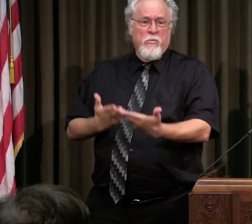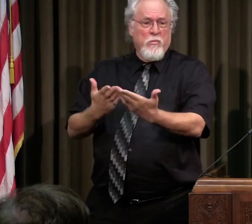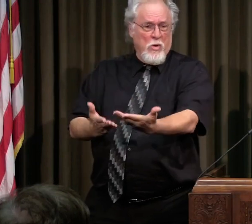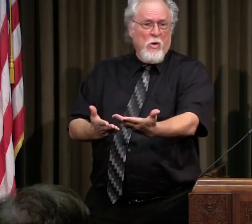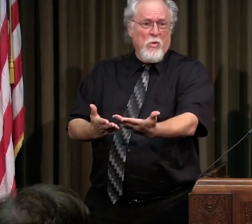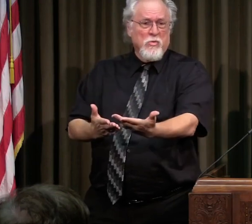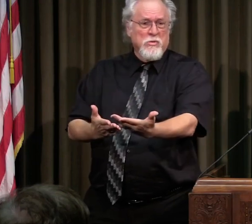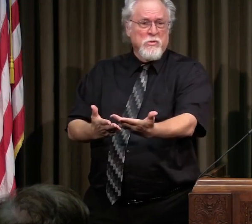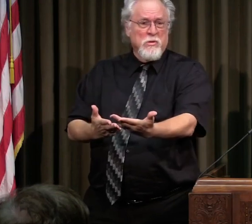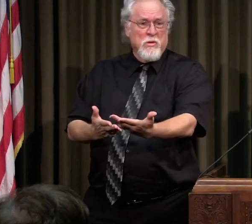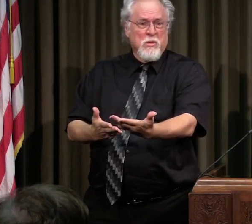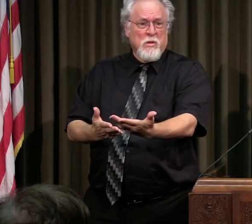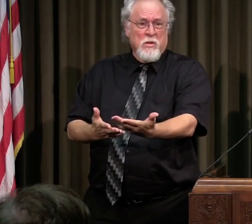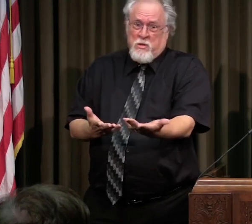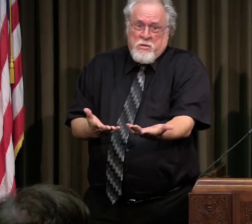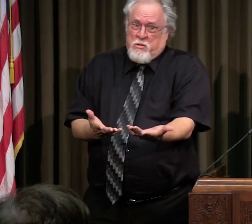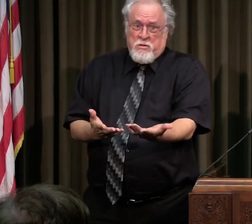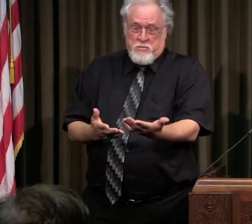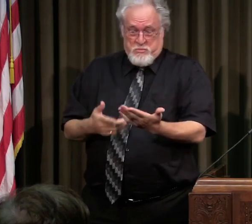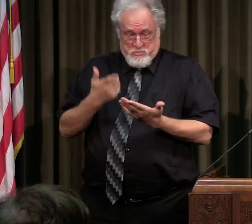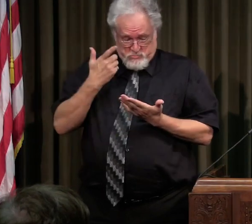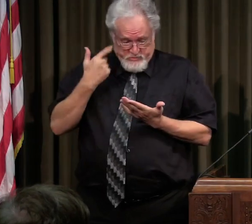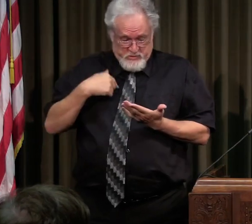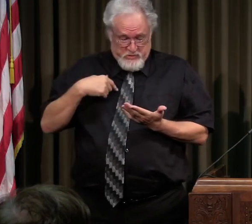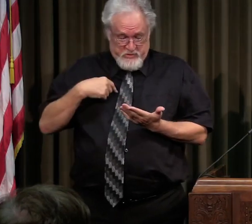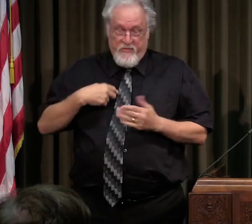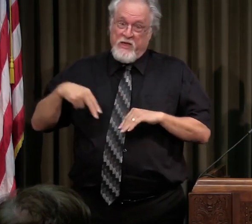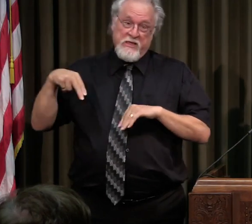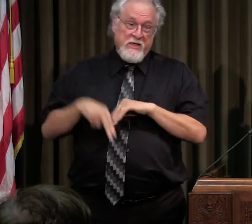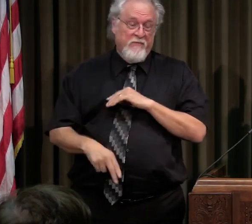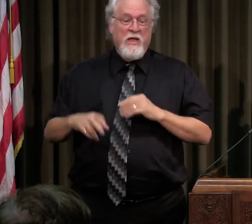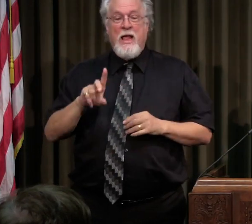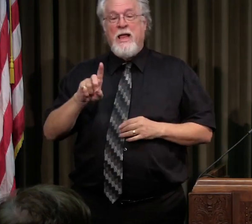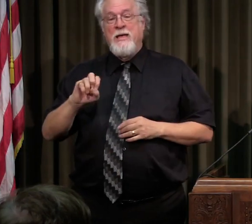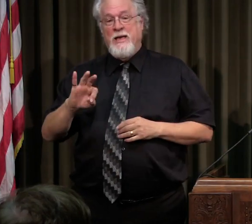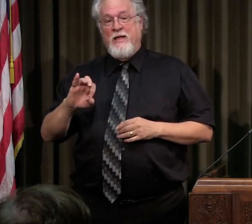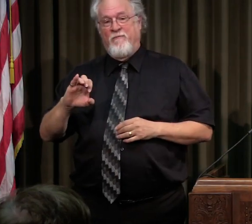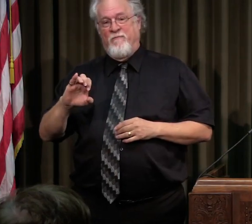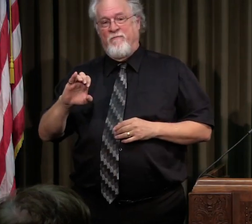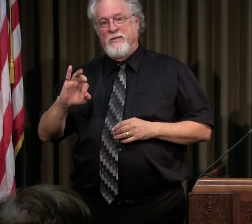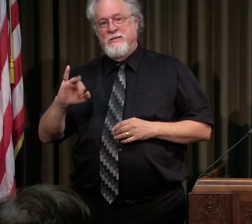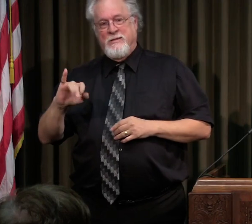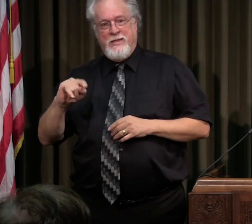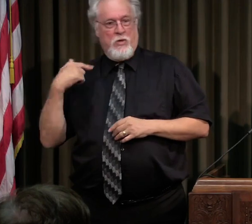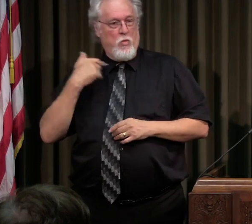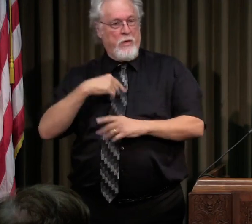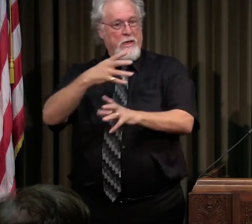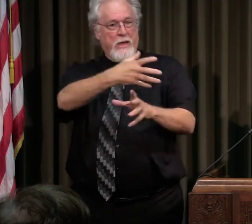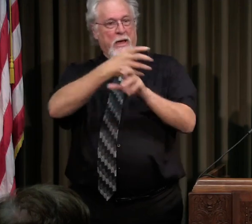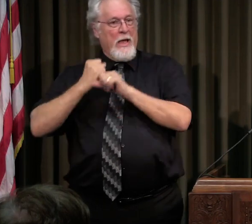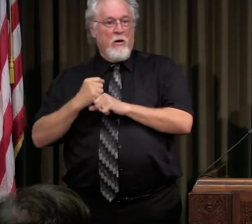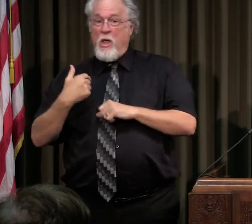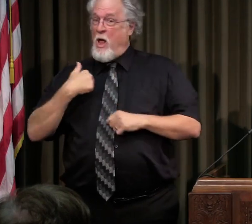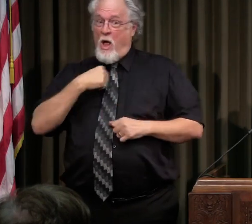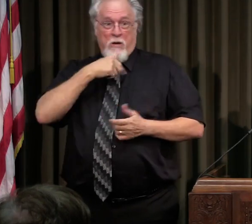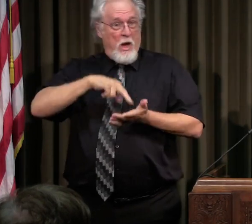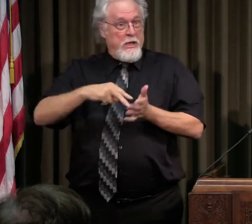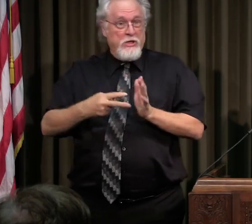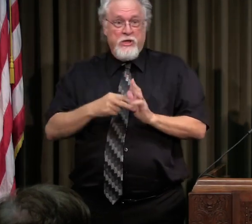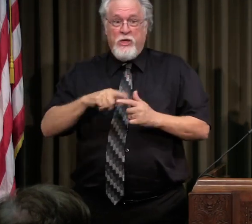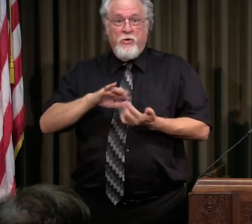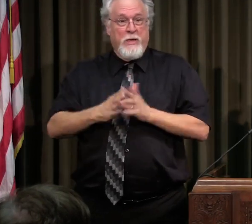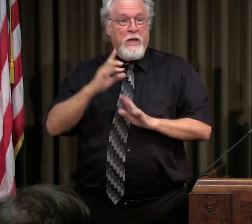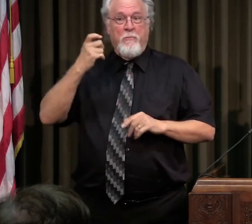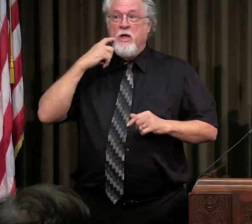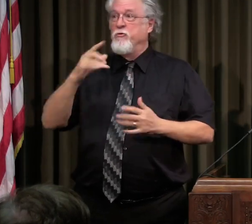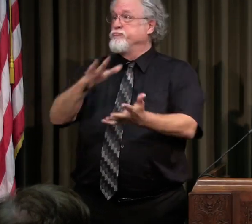function of the record deficit that we inherited. You know, I did not intend to become governor